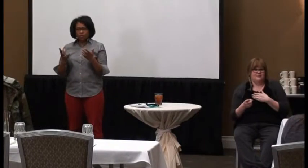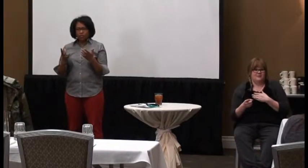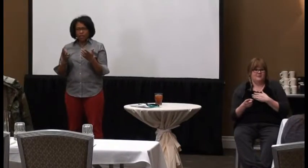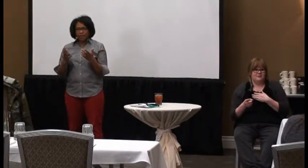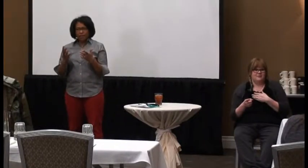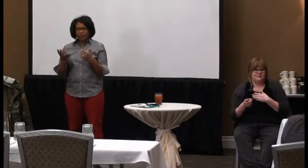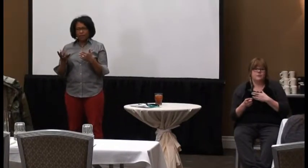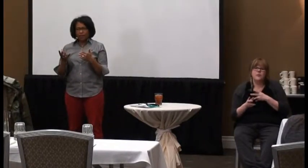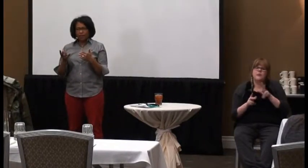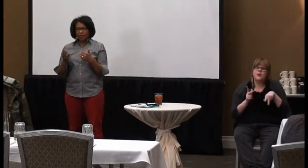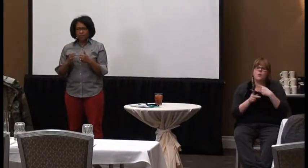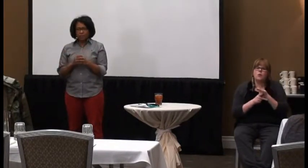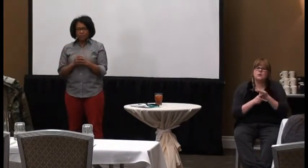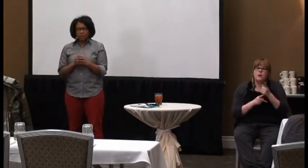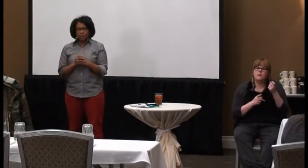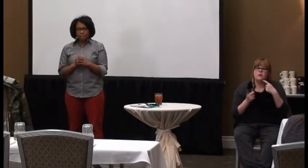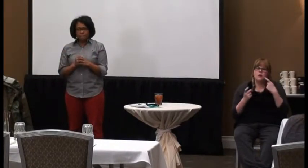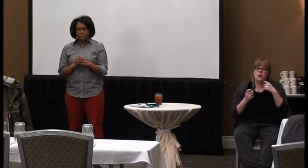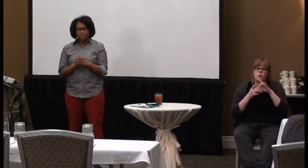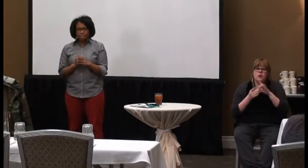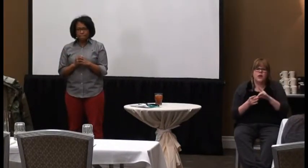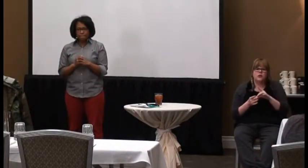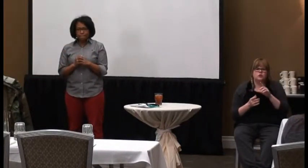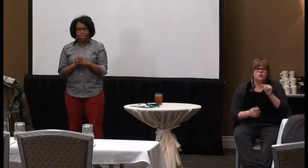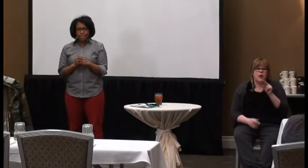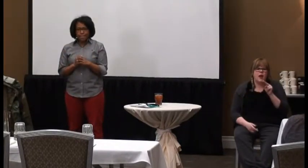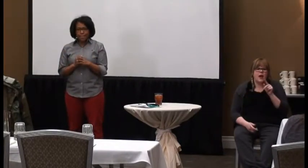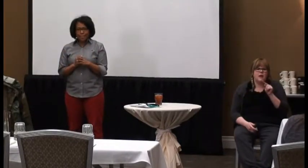What kind of questions do you have about the antidepressants?